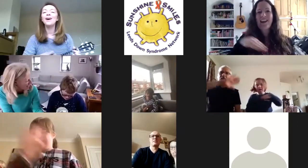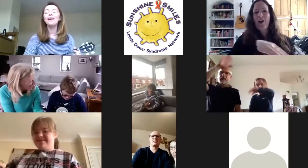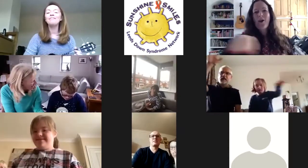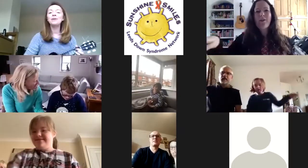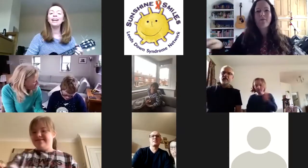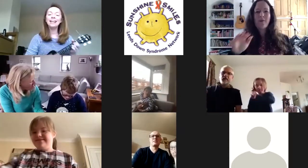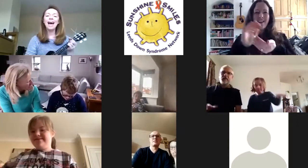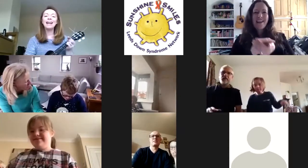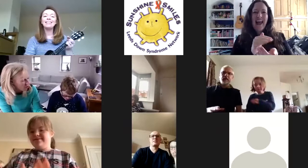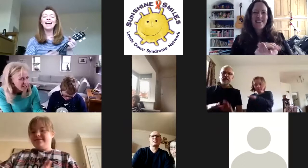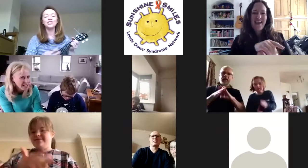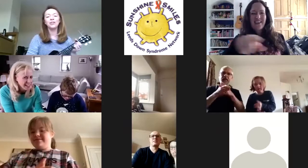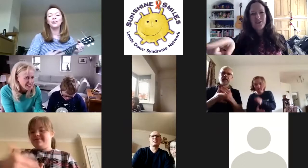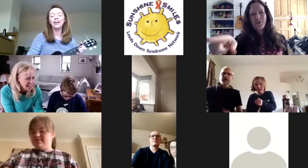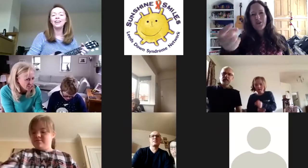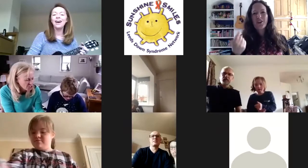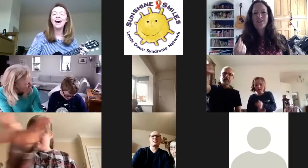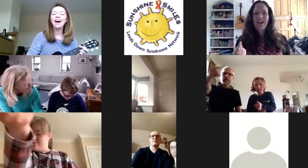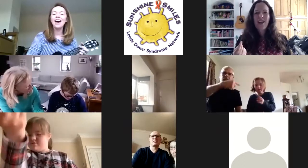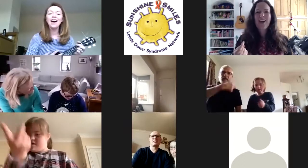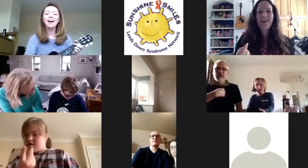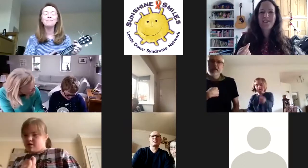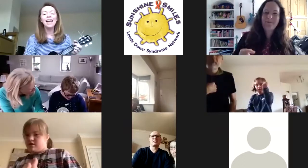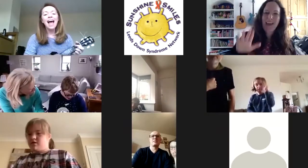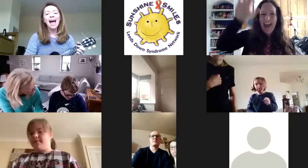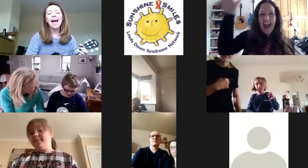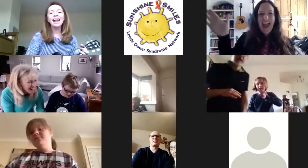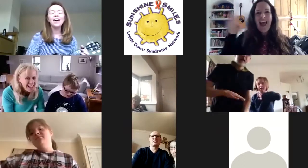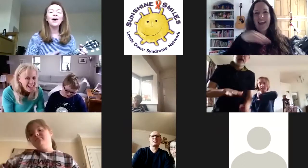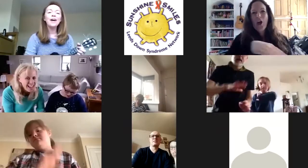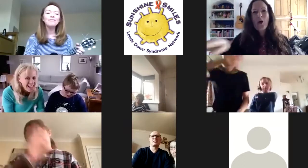Hello everyone, glad that you could come.